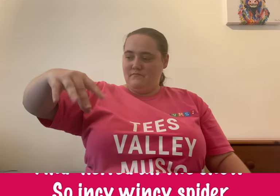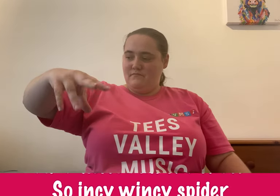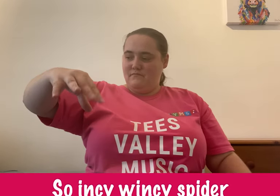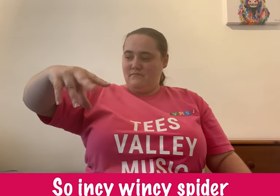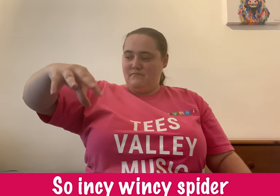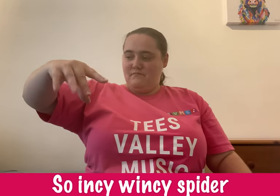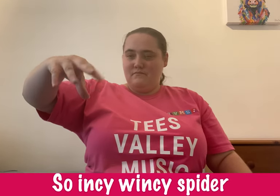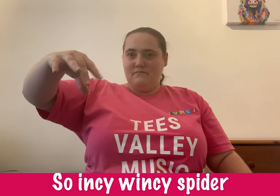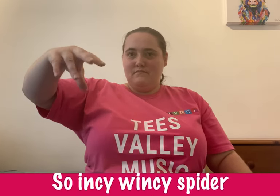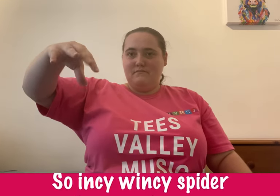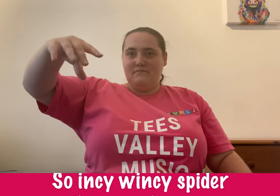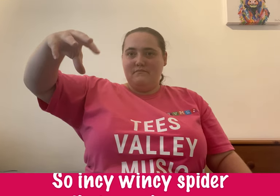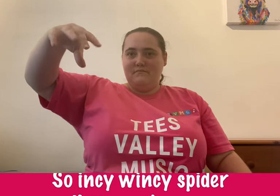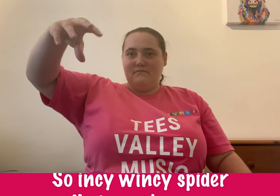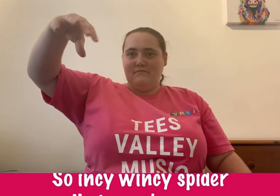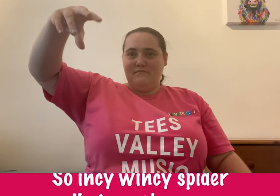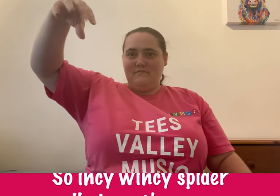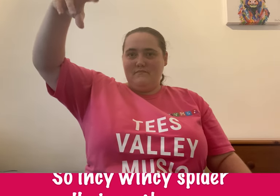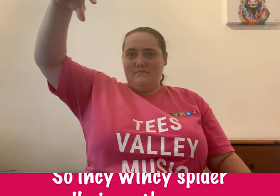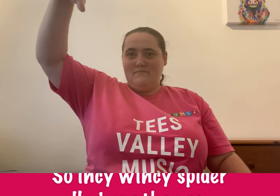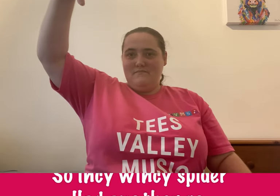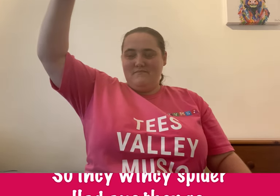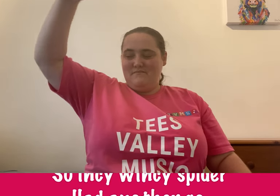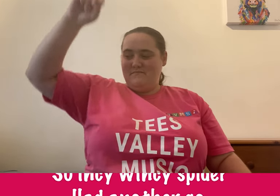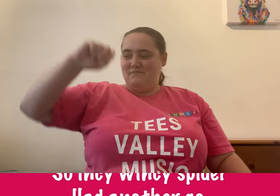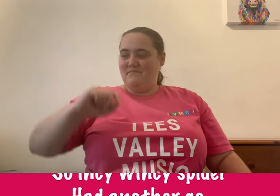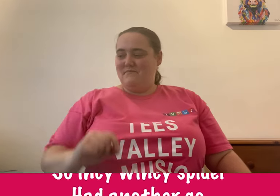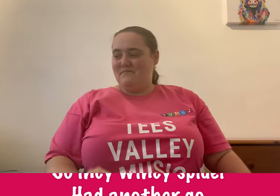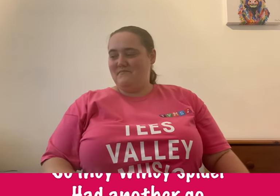Wincy spider had another go.